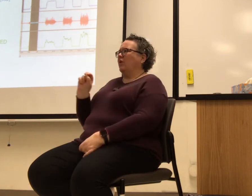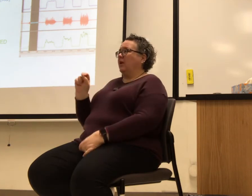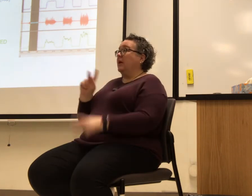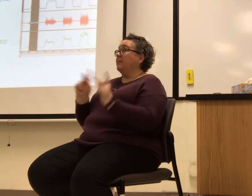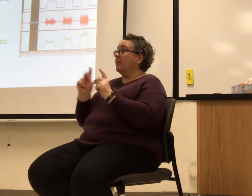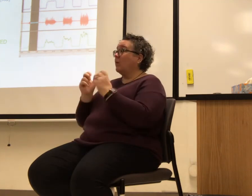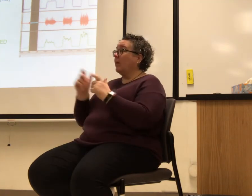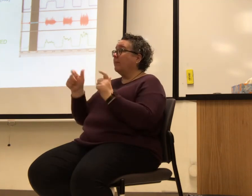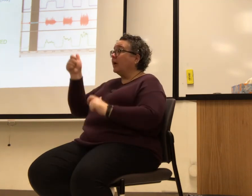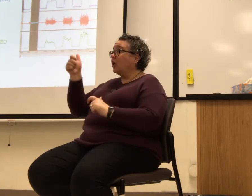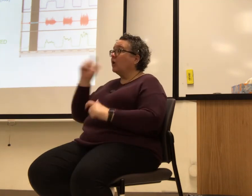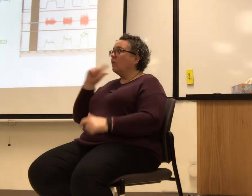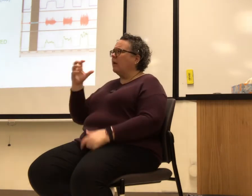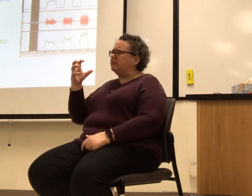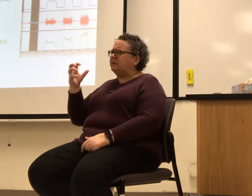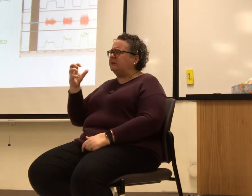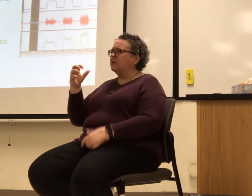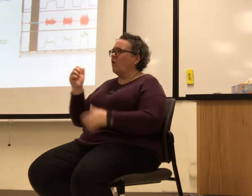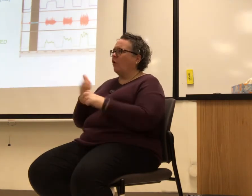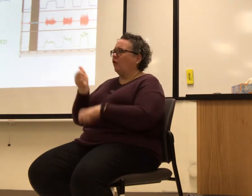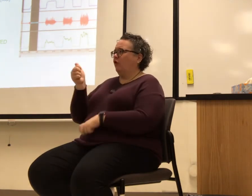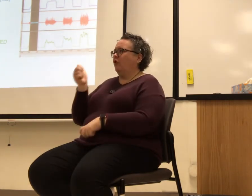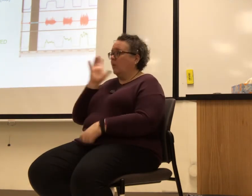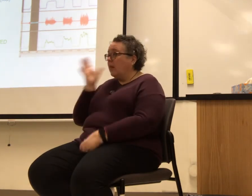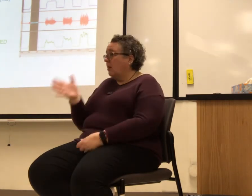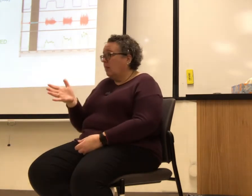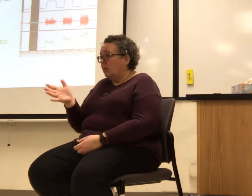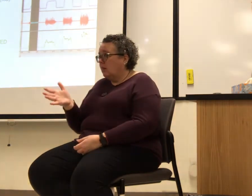bigger forearms, they're gonna clench harder. Okay.